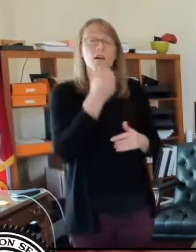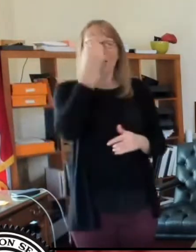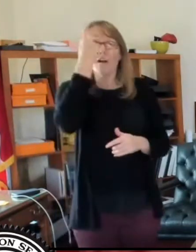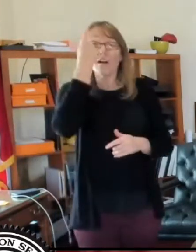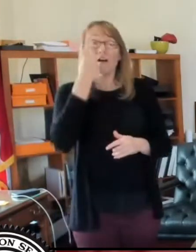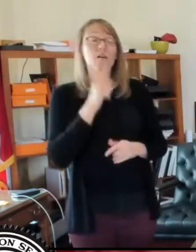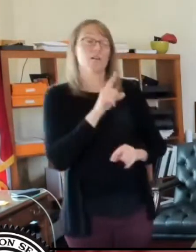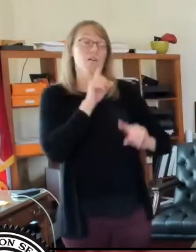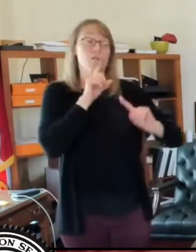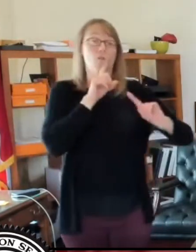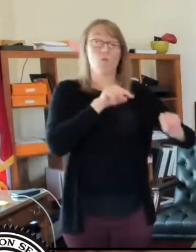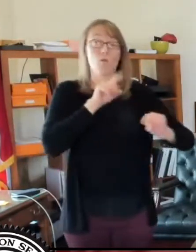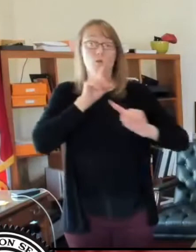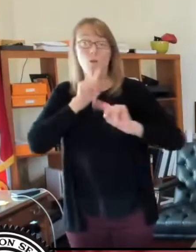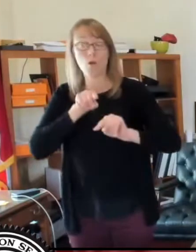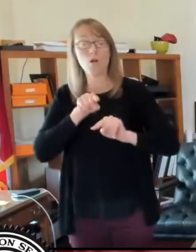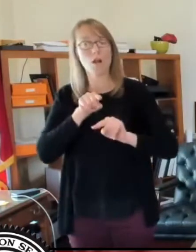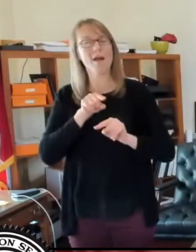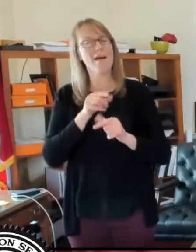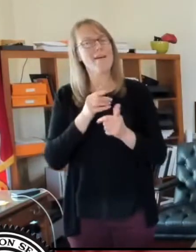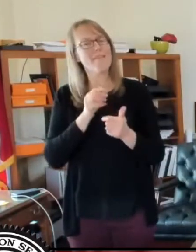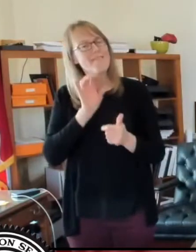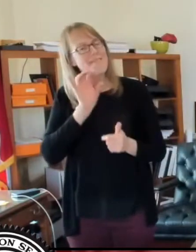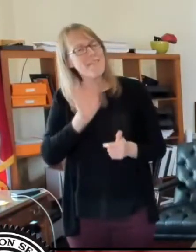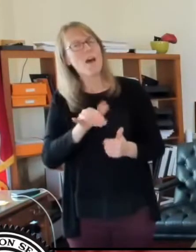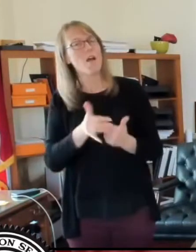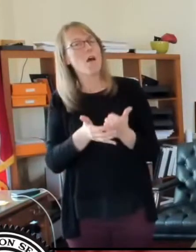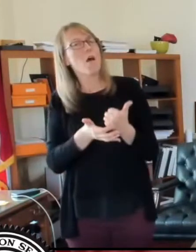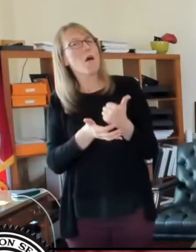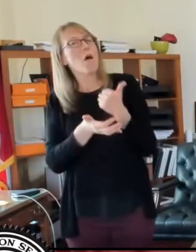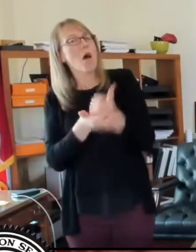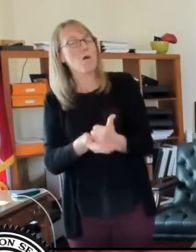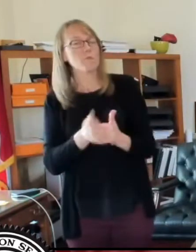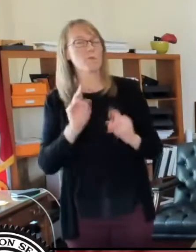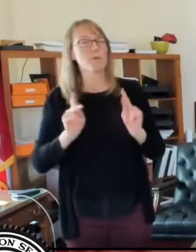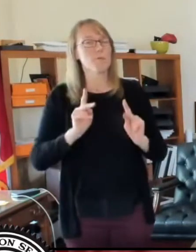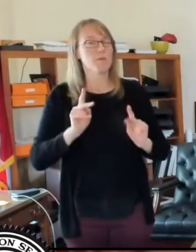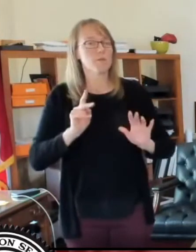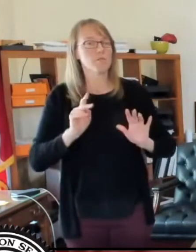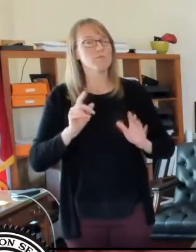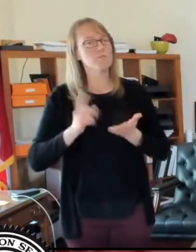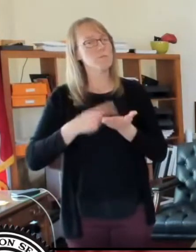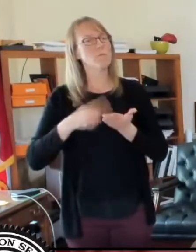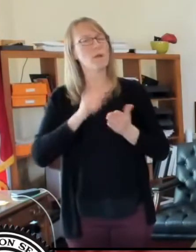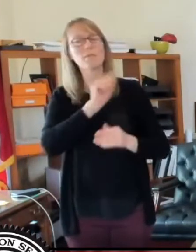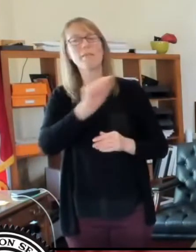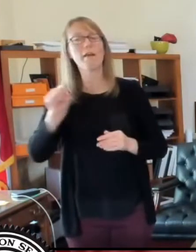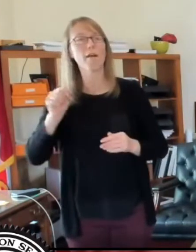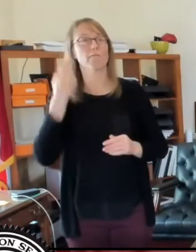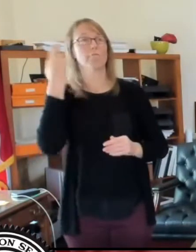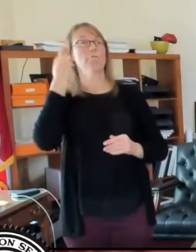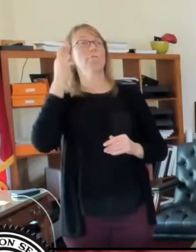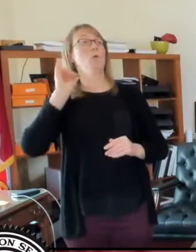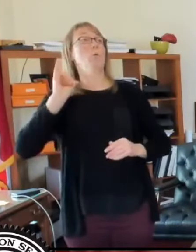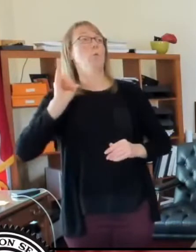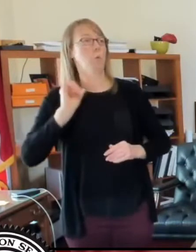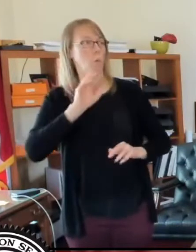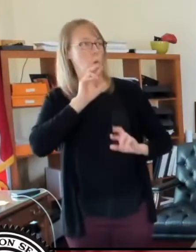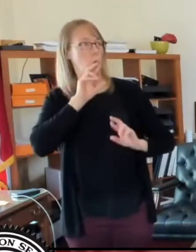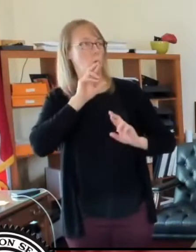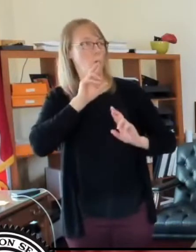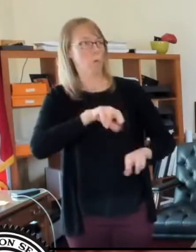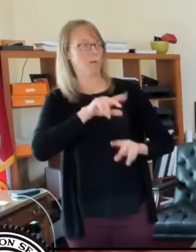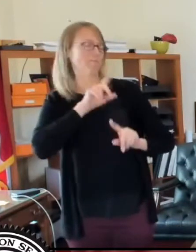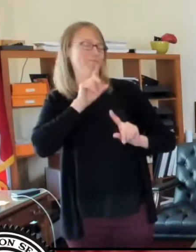numbers from the places that have not had mask mandates previously, their numbers